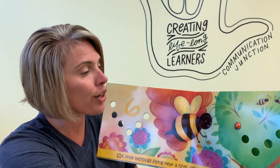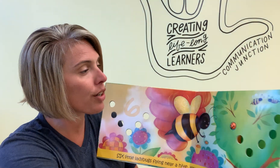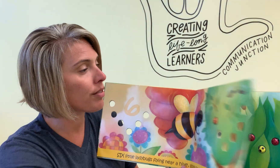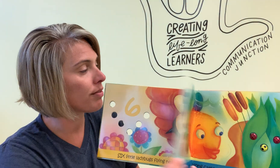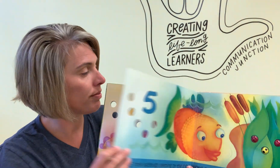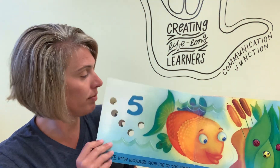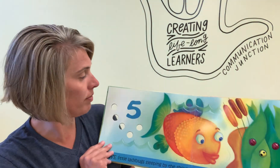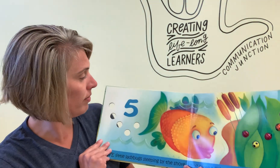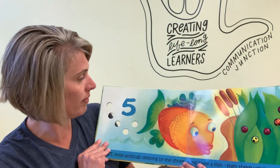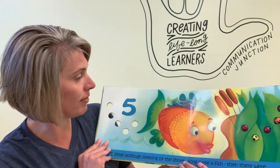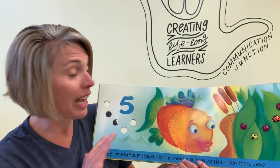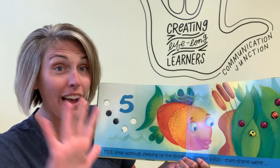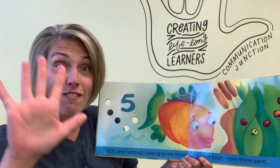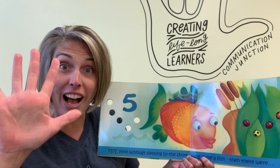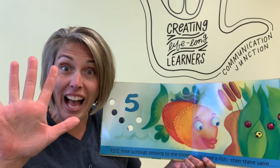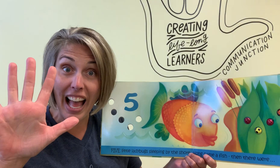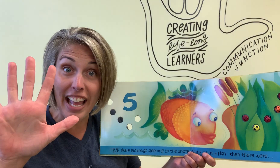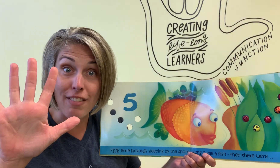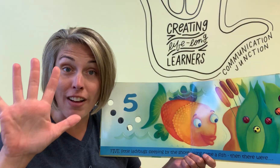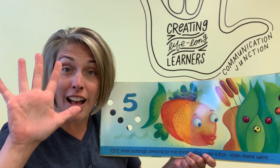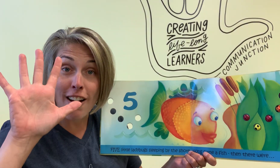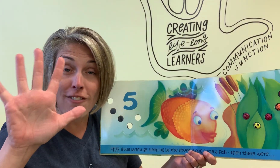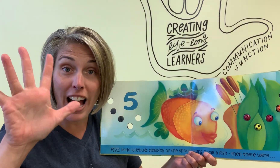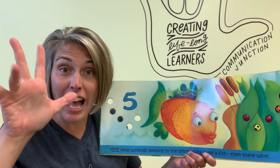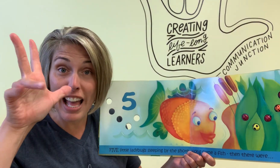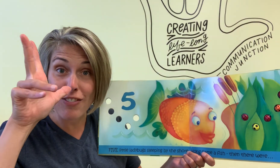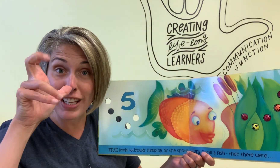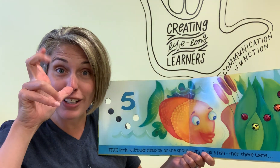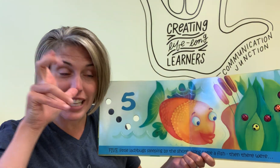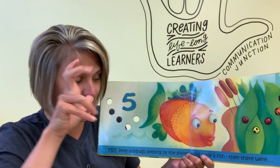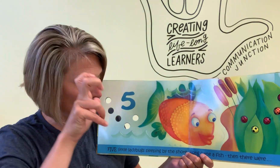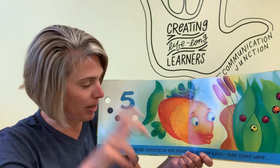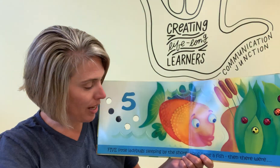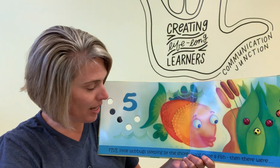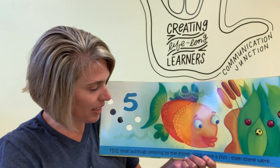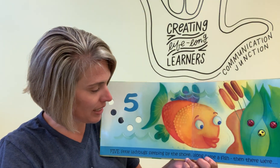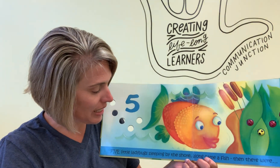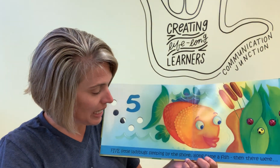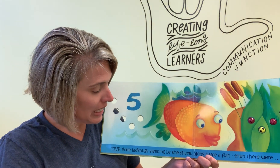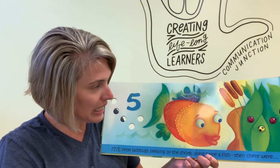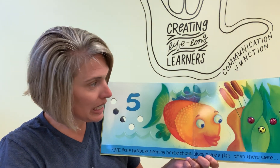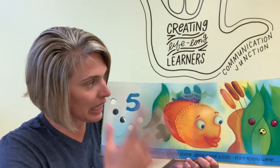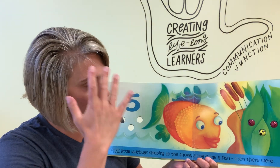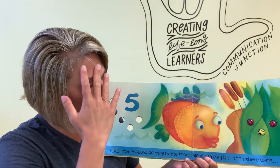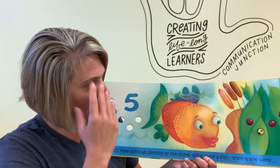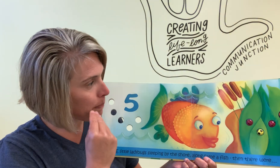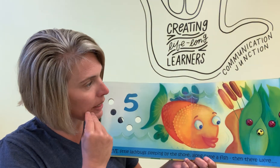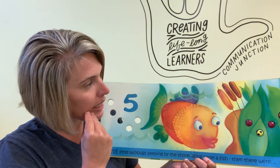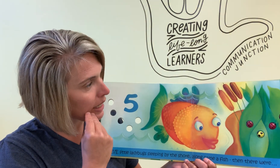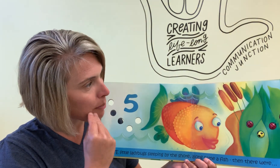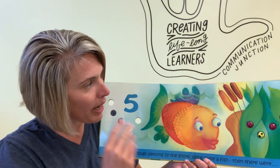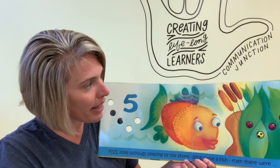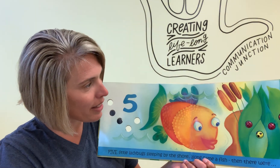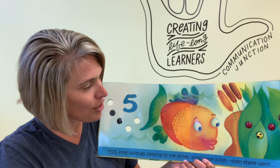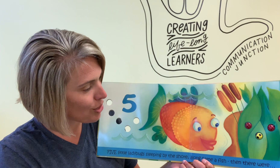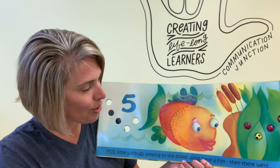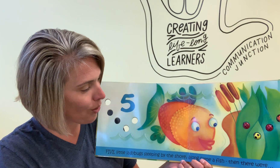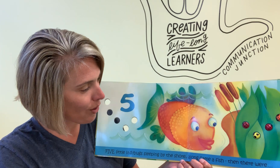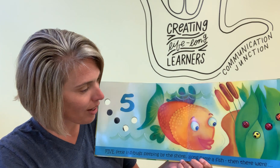were 5 little ladybugs sleeping by the